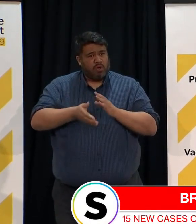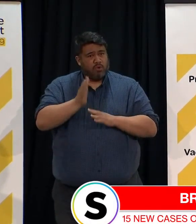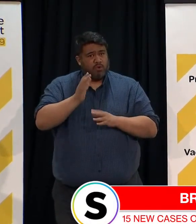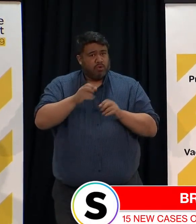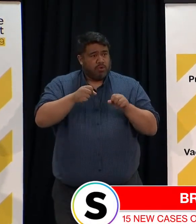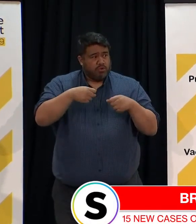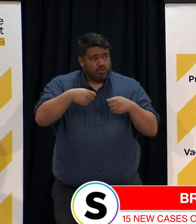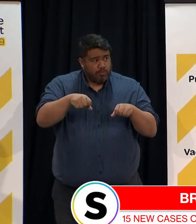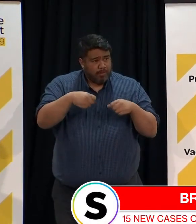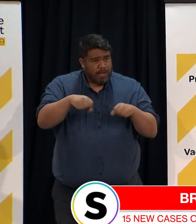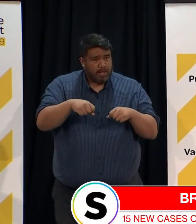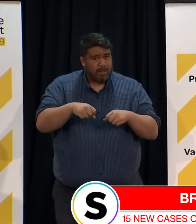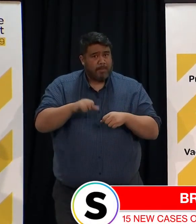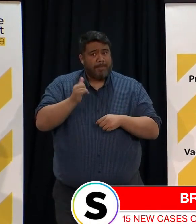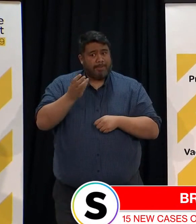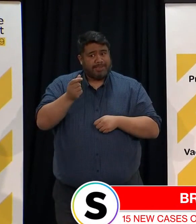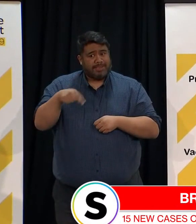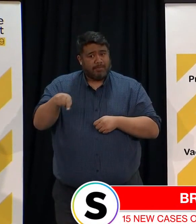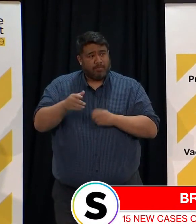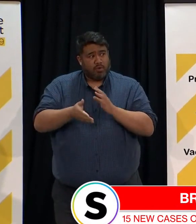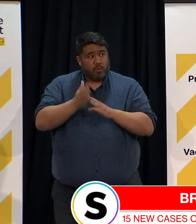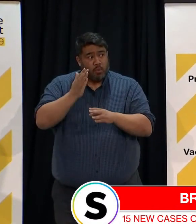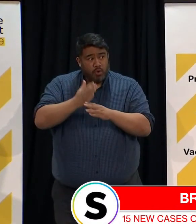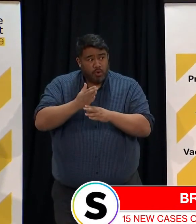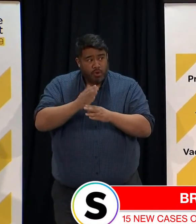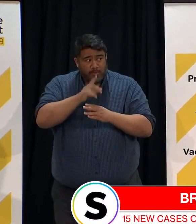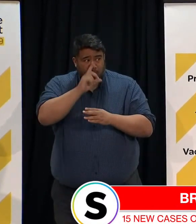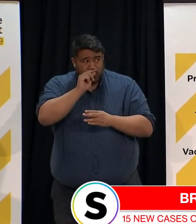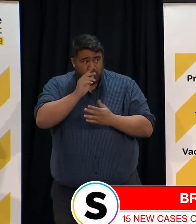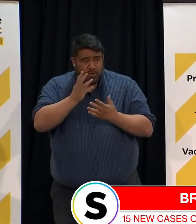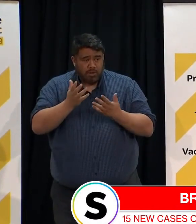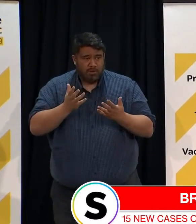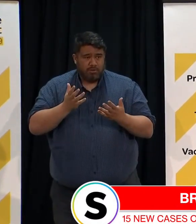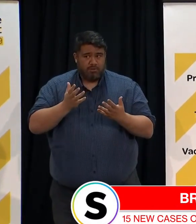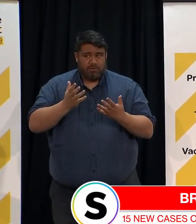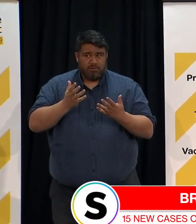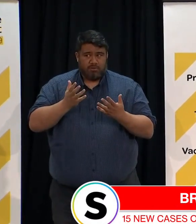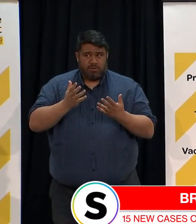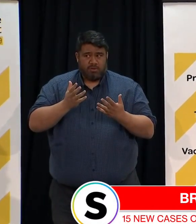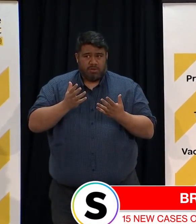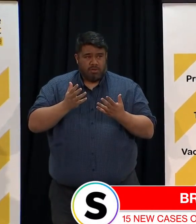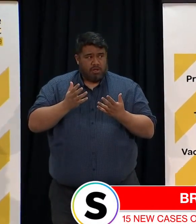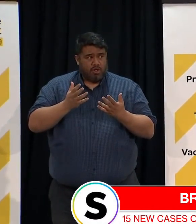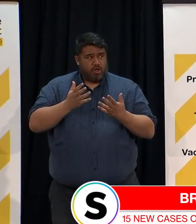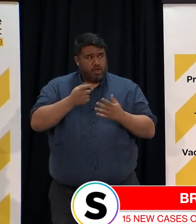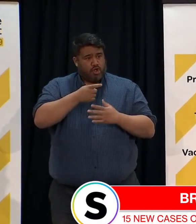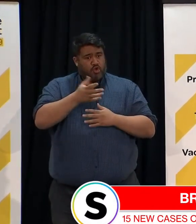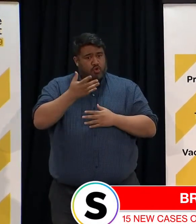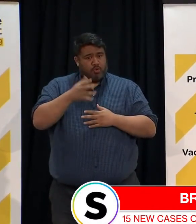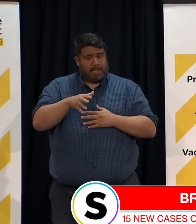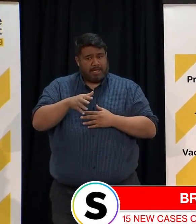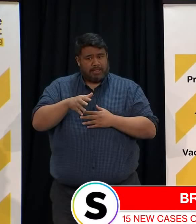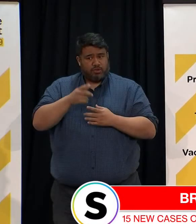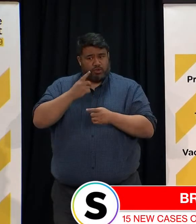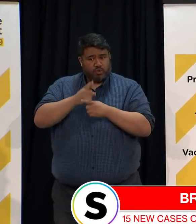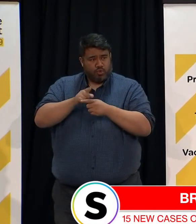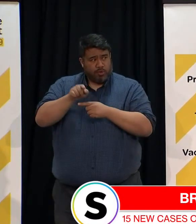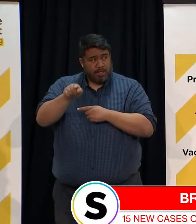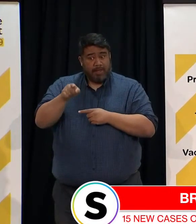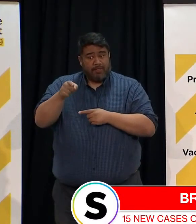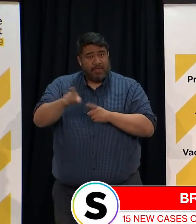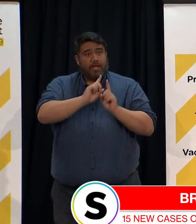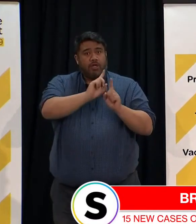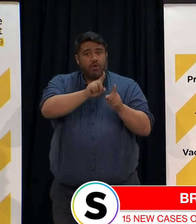services and workplaces. Is that, have they been identified as locations of interest connected to that particular